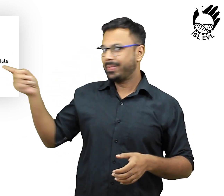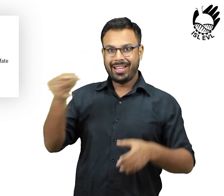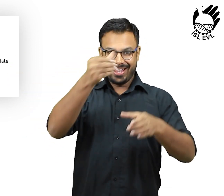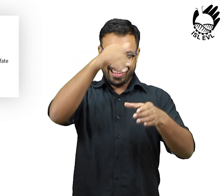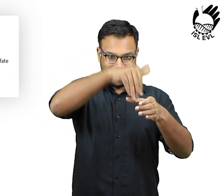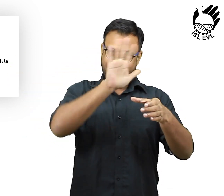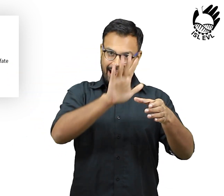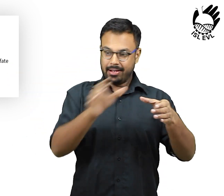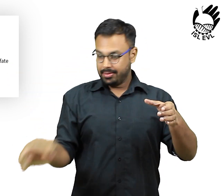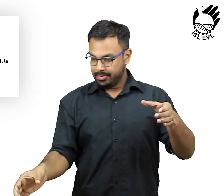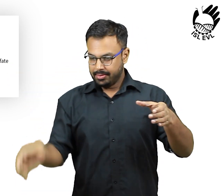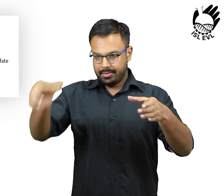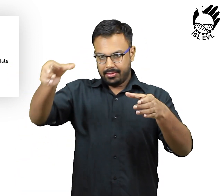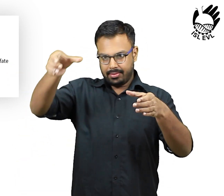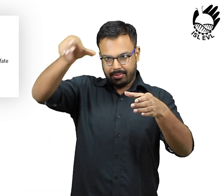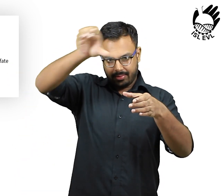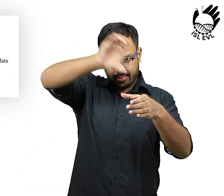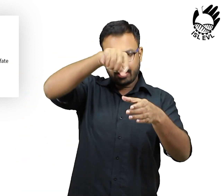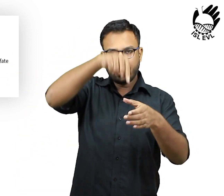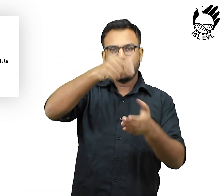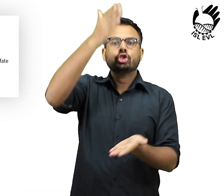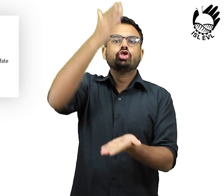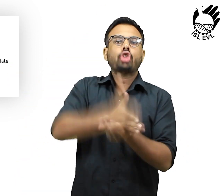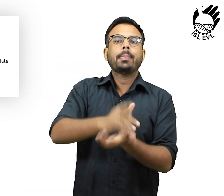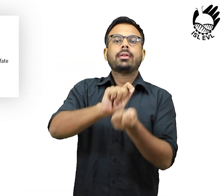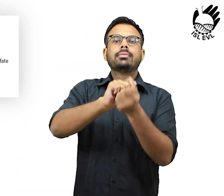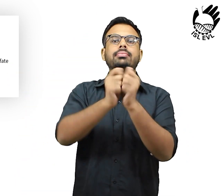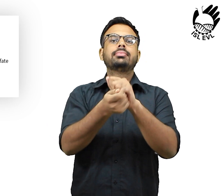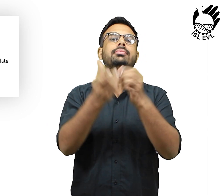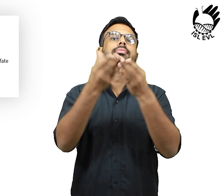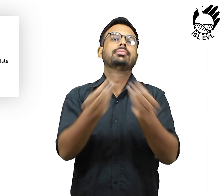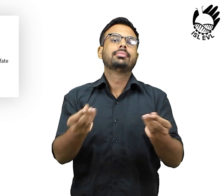This contains sodium thiosulfate to stop the reaction mixture,